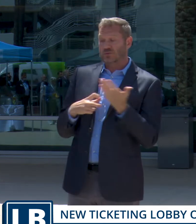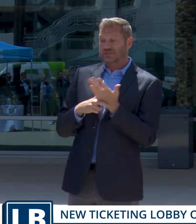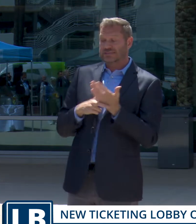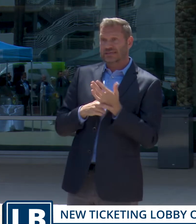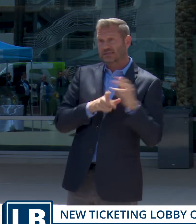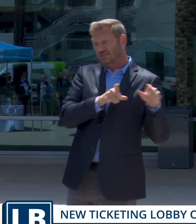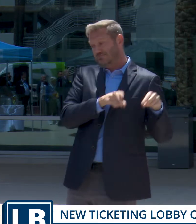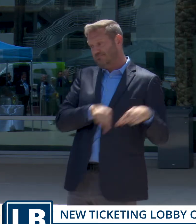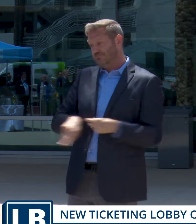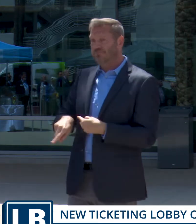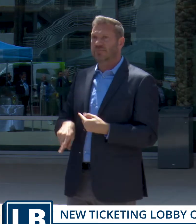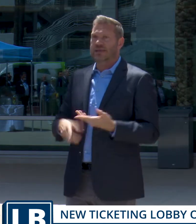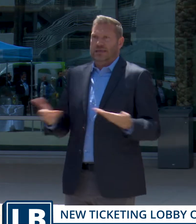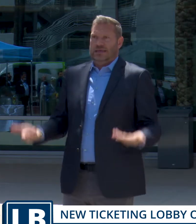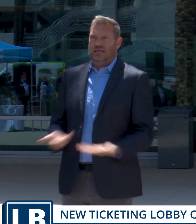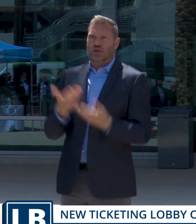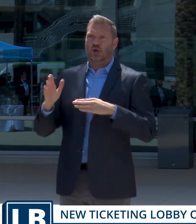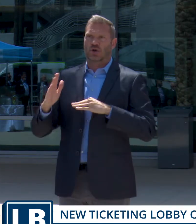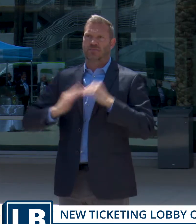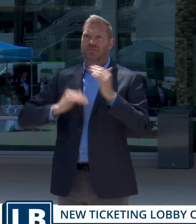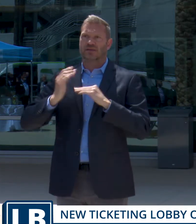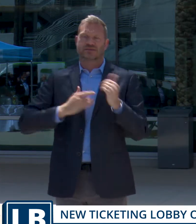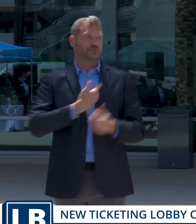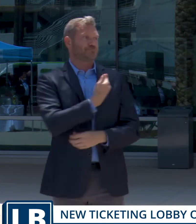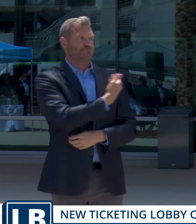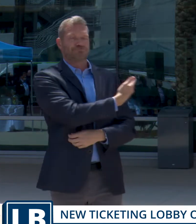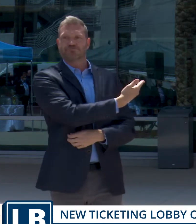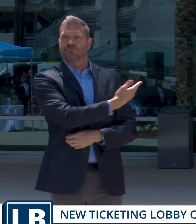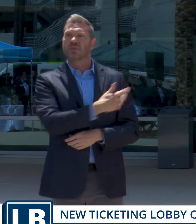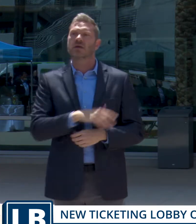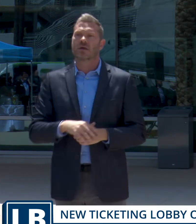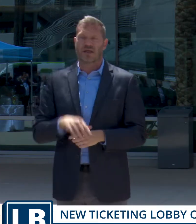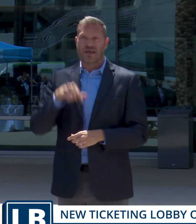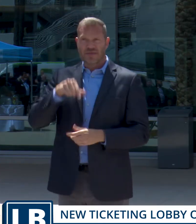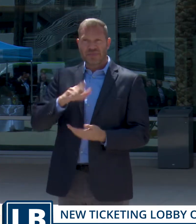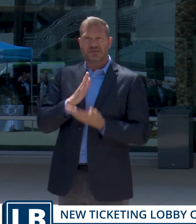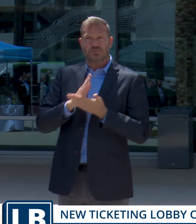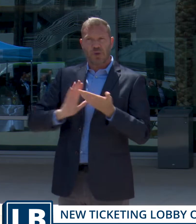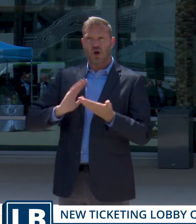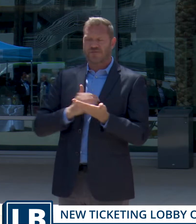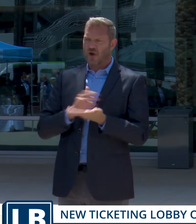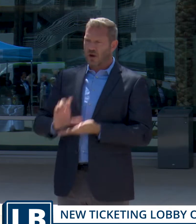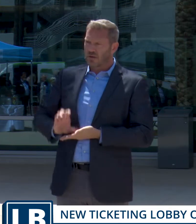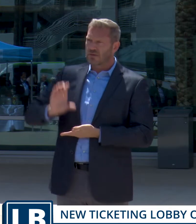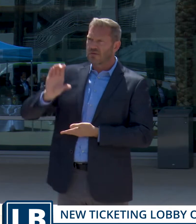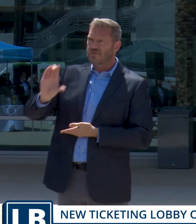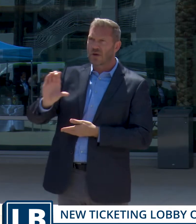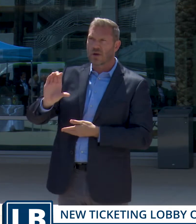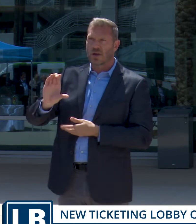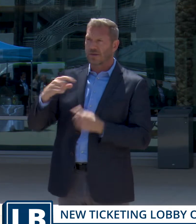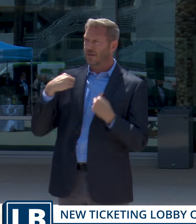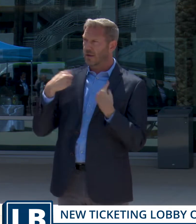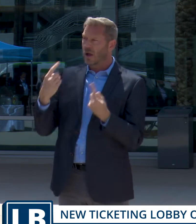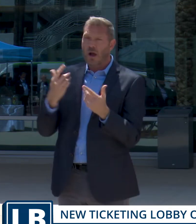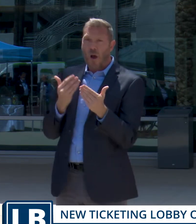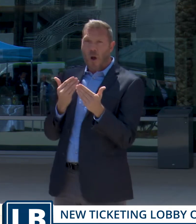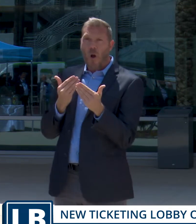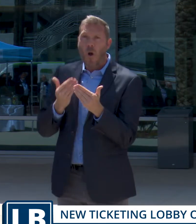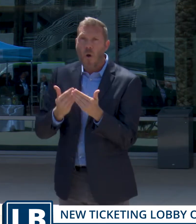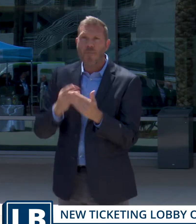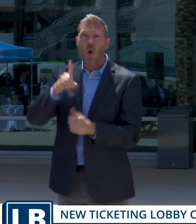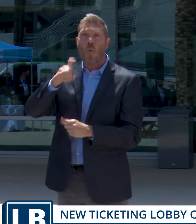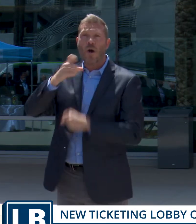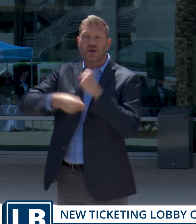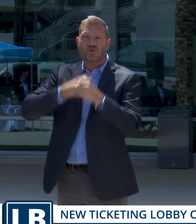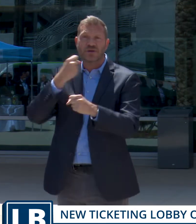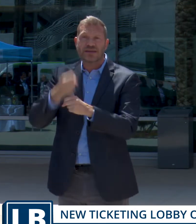here. And so, this is all part of our investment in our airport that's almost 100 years old. And we're looking to